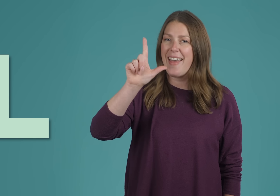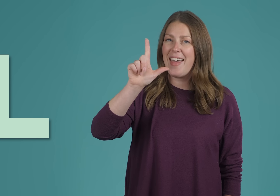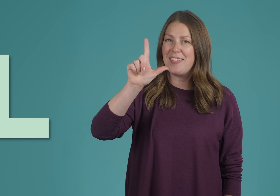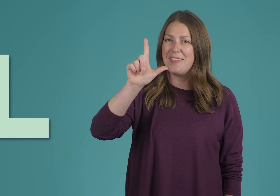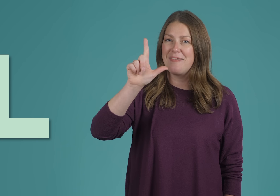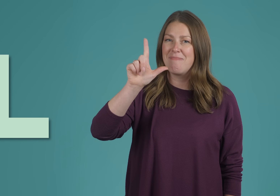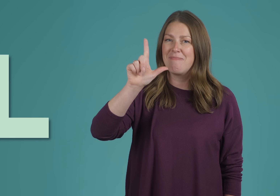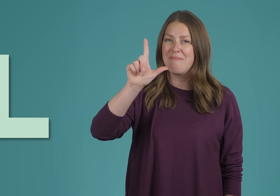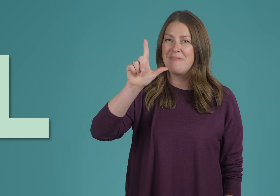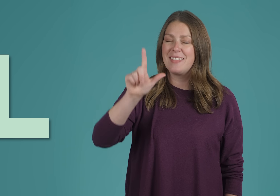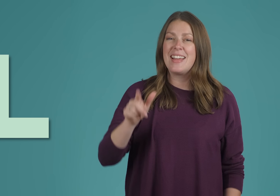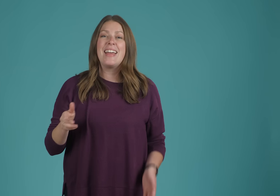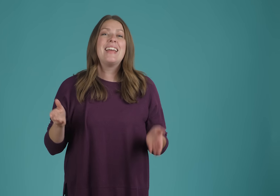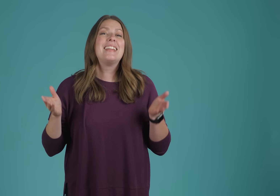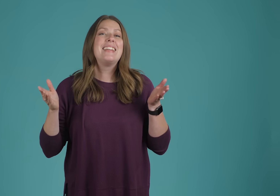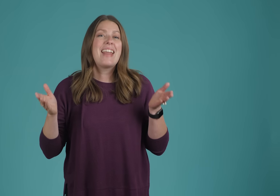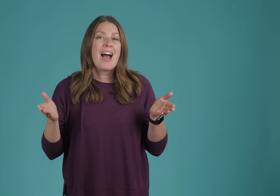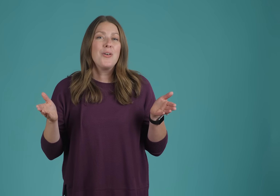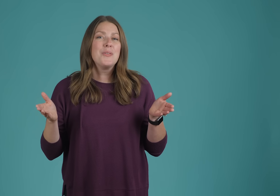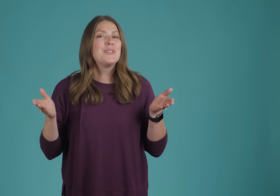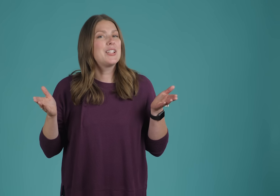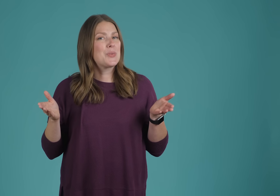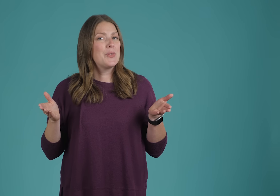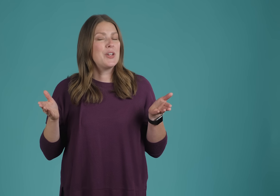L. Now let's review.